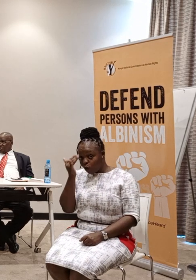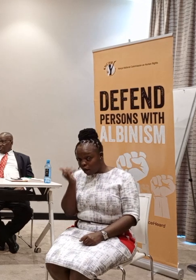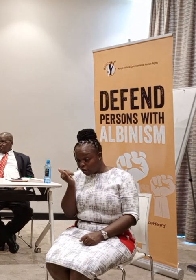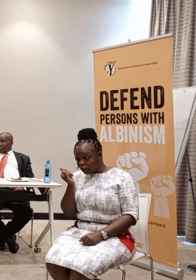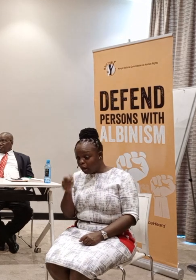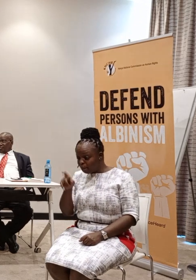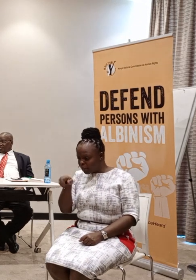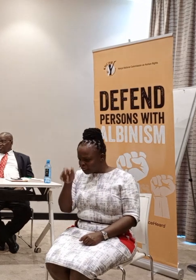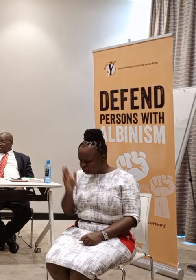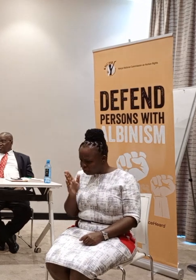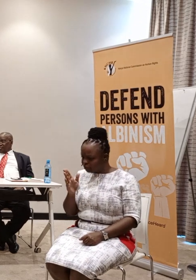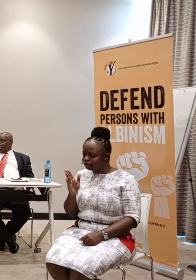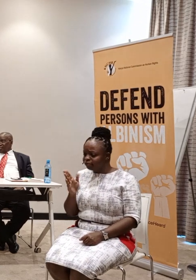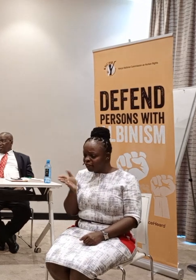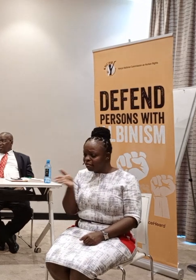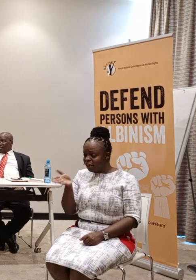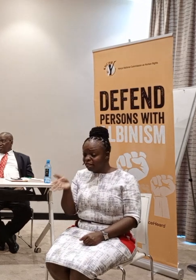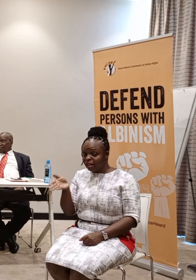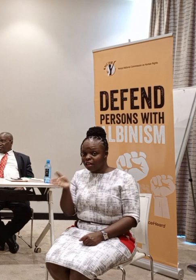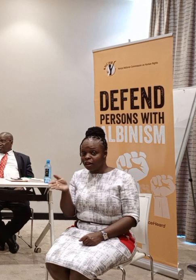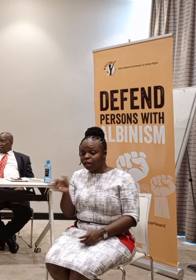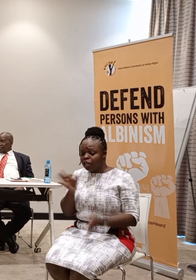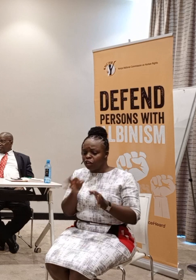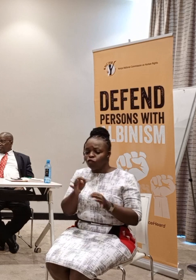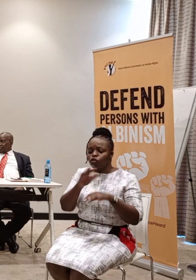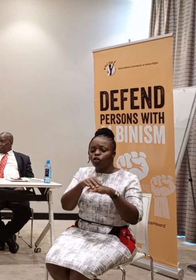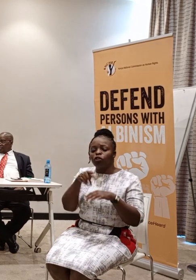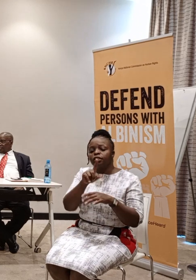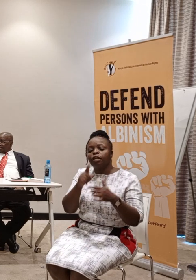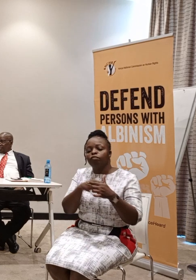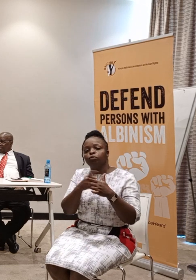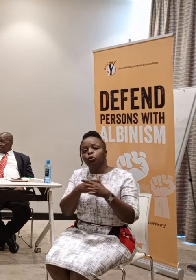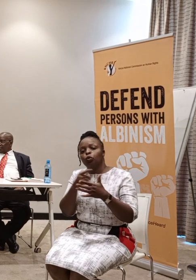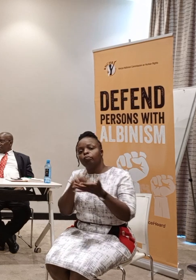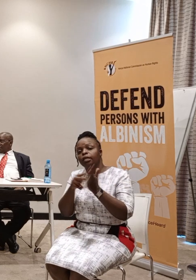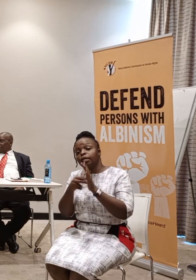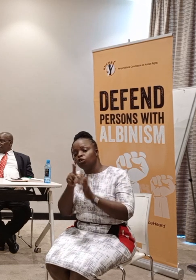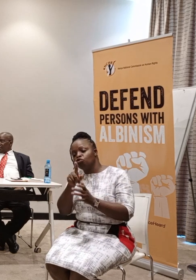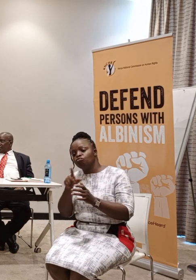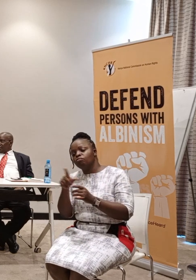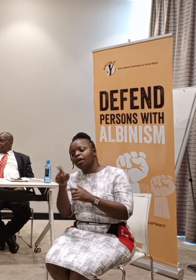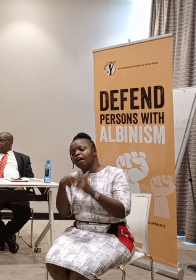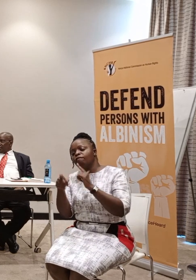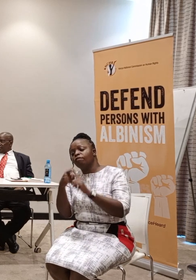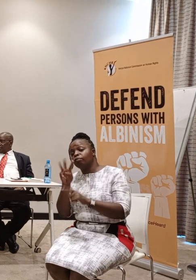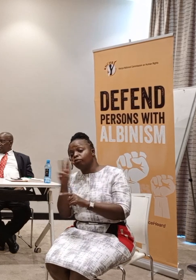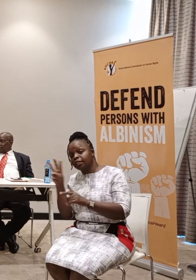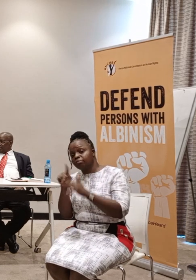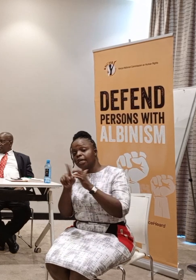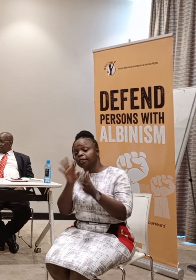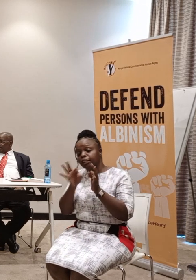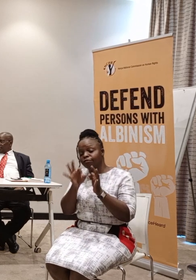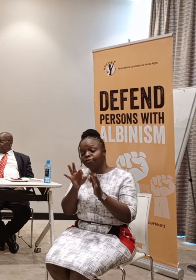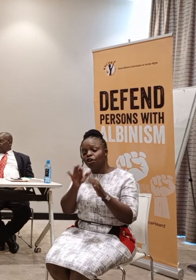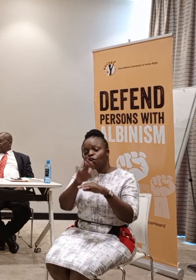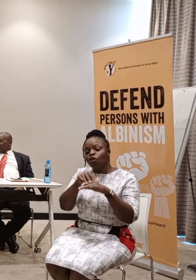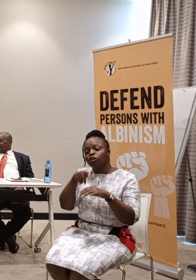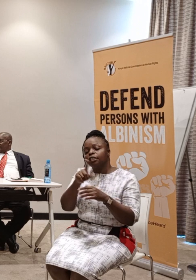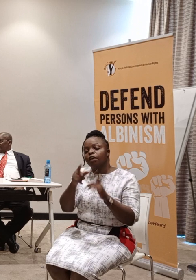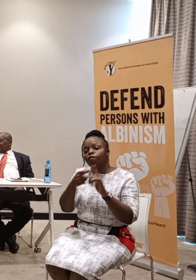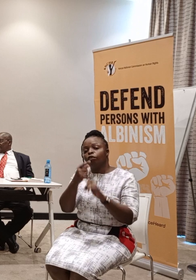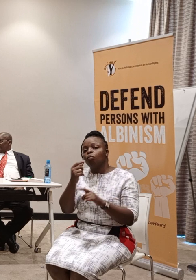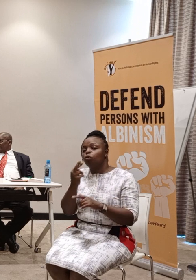alien, you know, we belong to the West. Most of you who have albinism here will relate. People will speak to you in English and expect